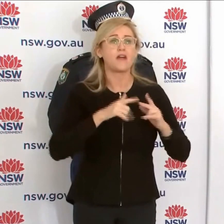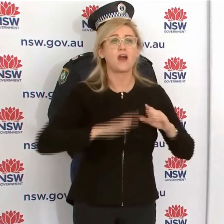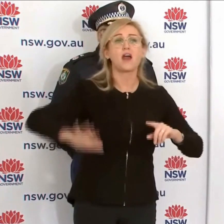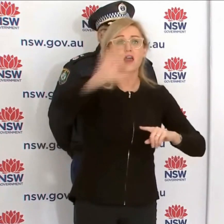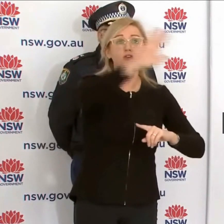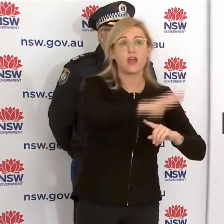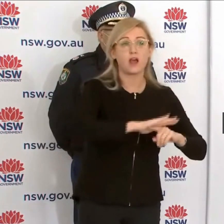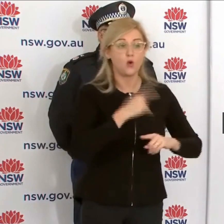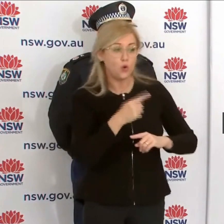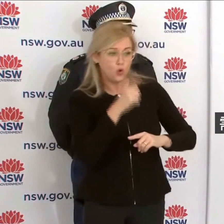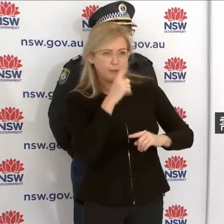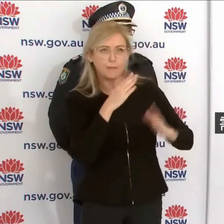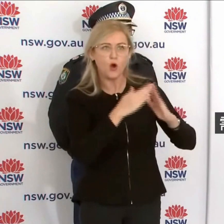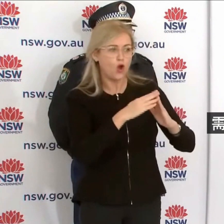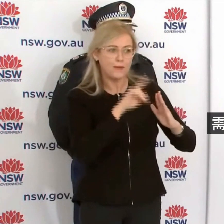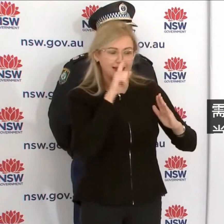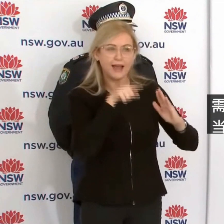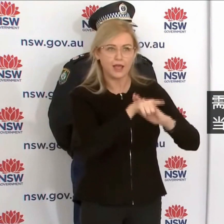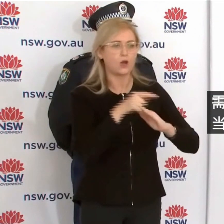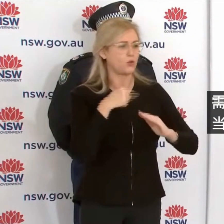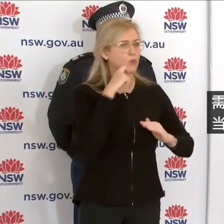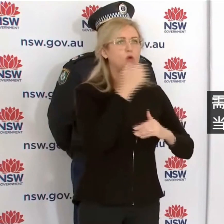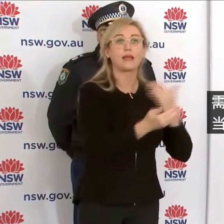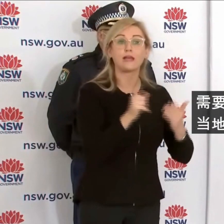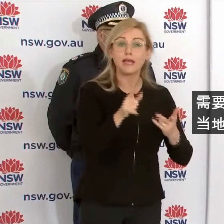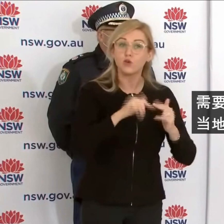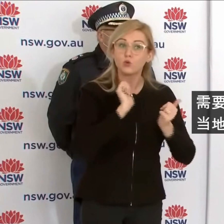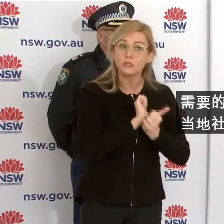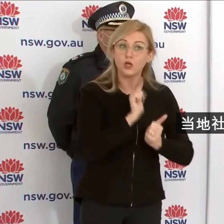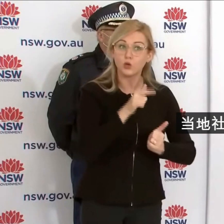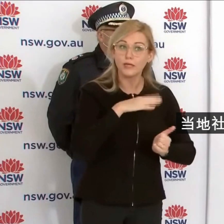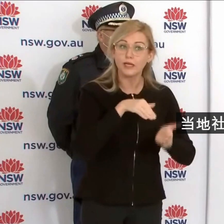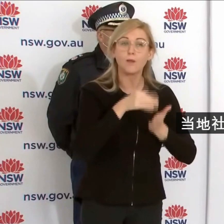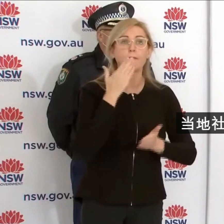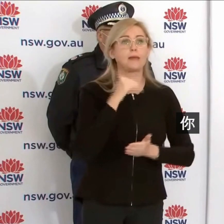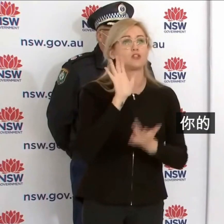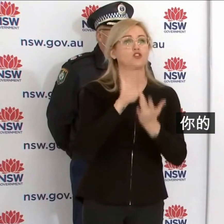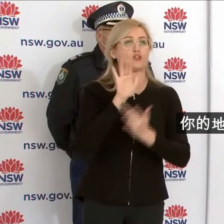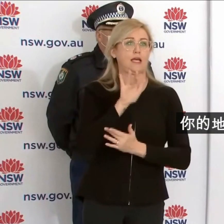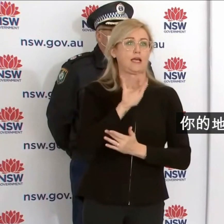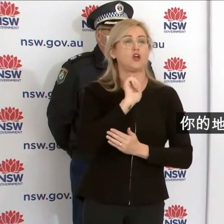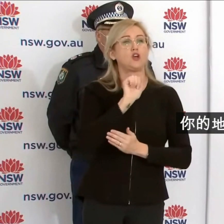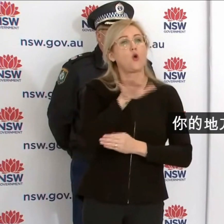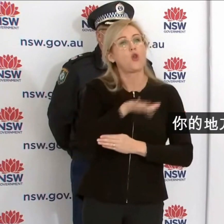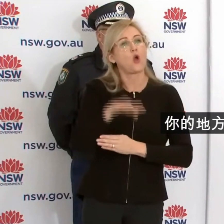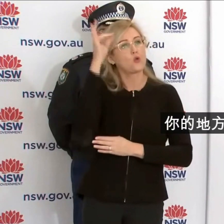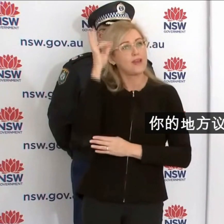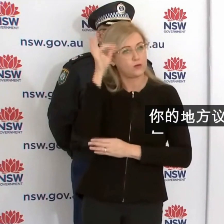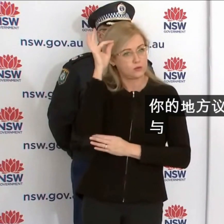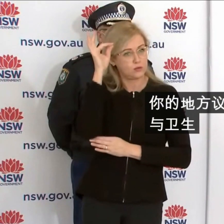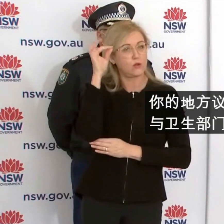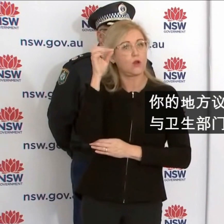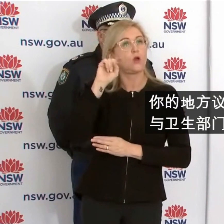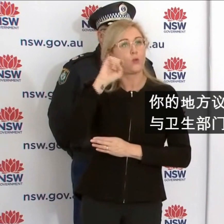that proactively, and for those in need, reach out through your local community organisations, reach out through your local council. We'll